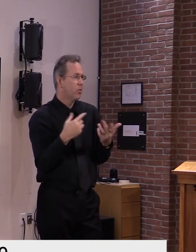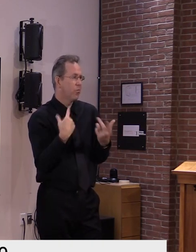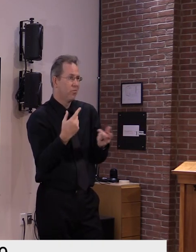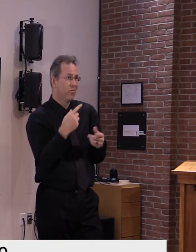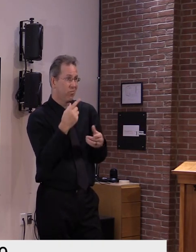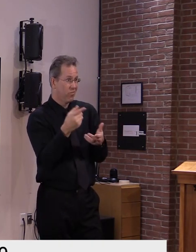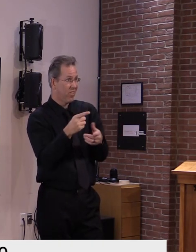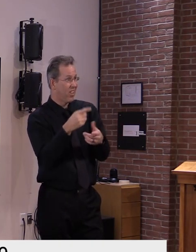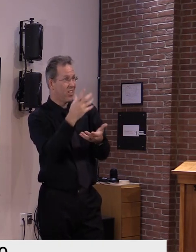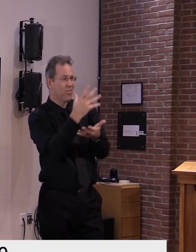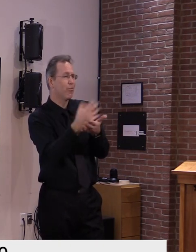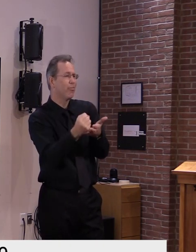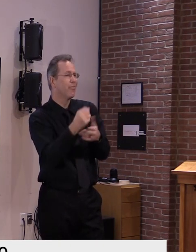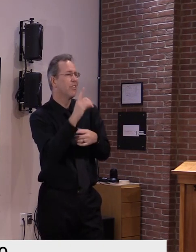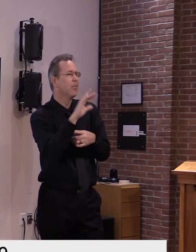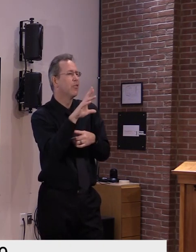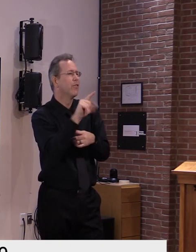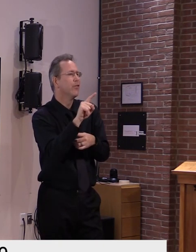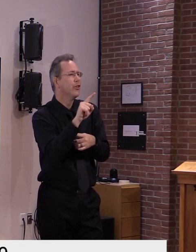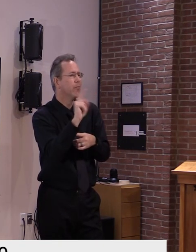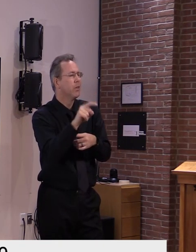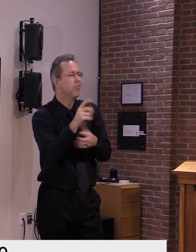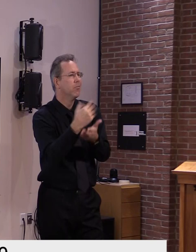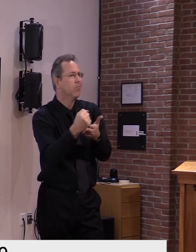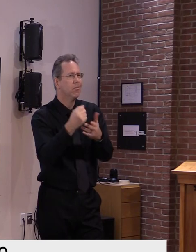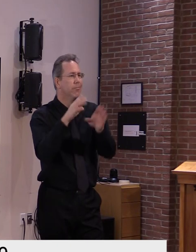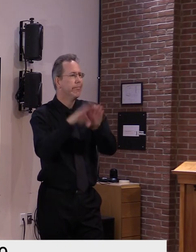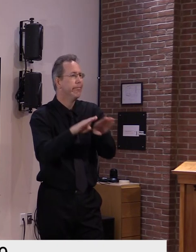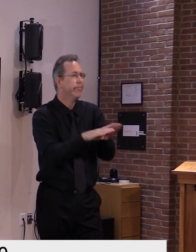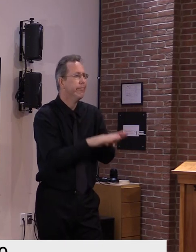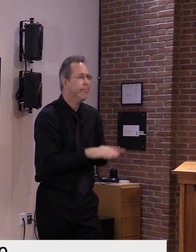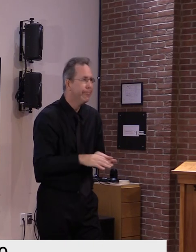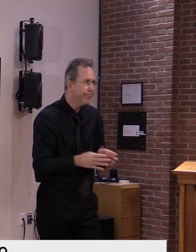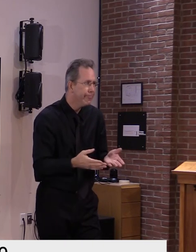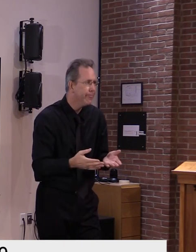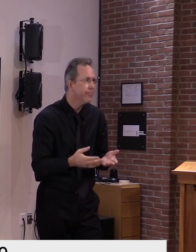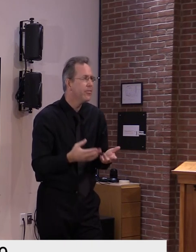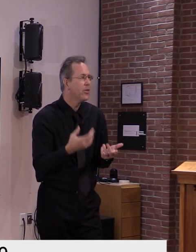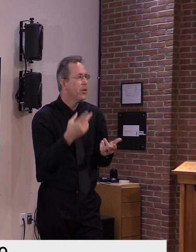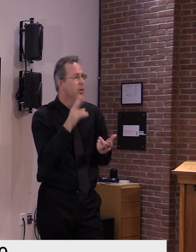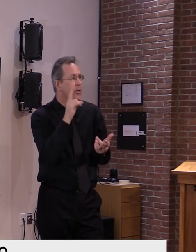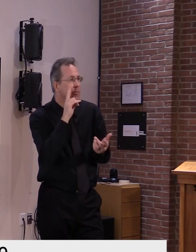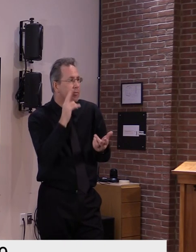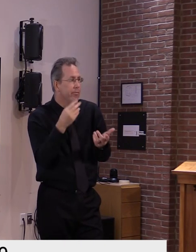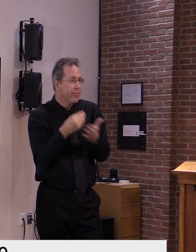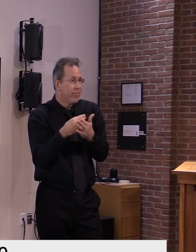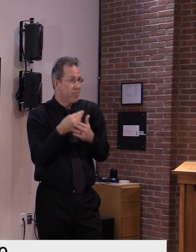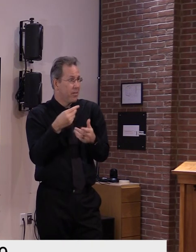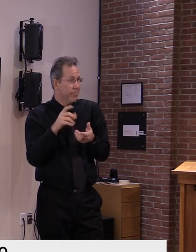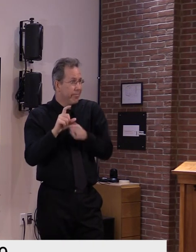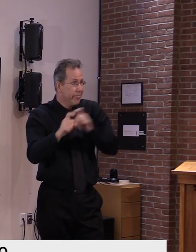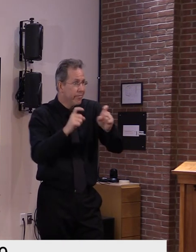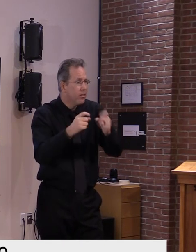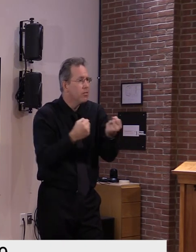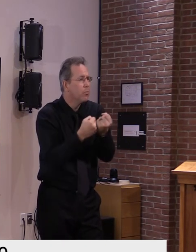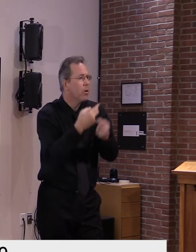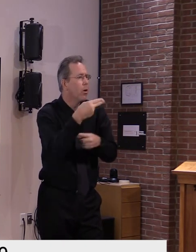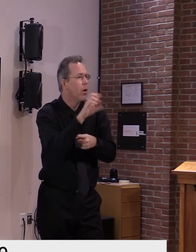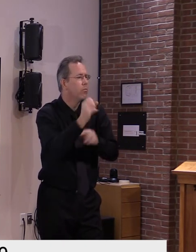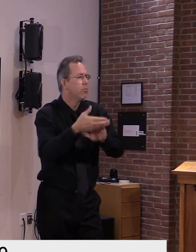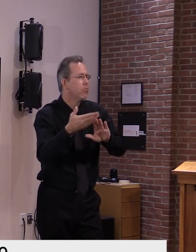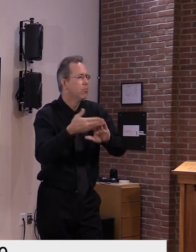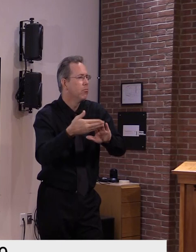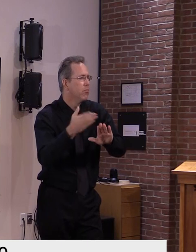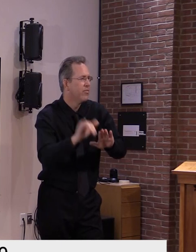at a different mechanism, I think, for the area that